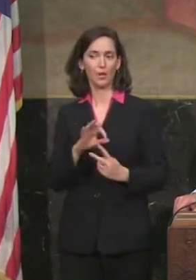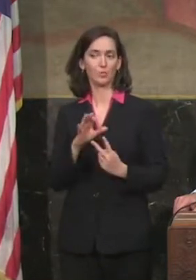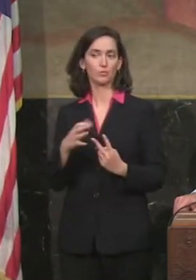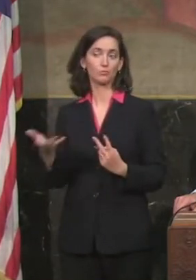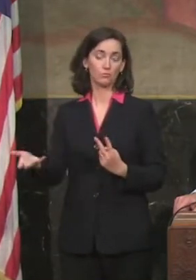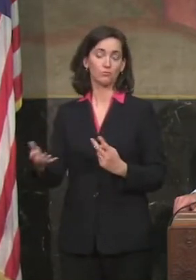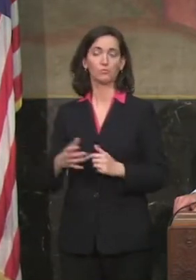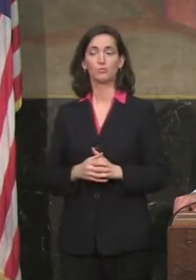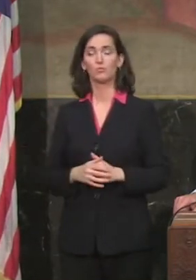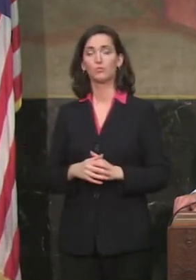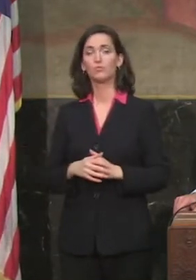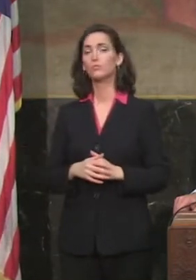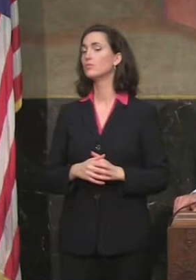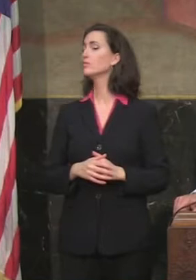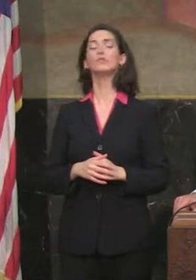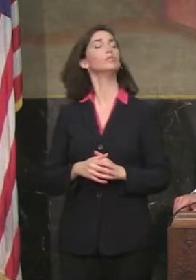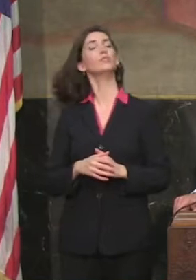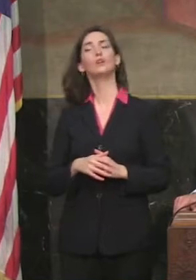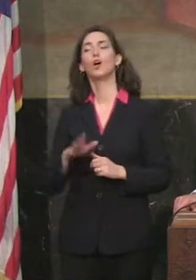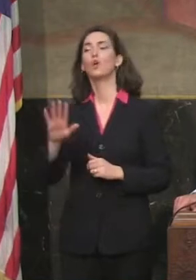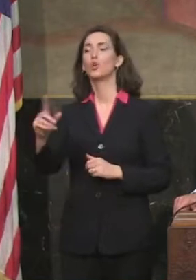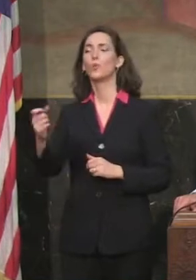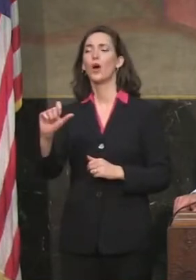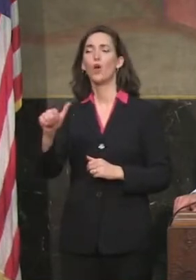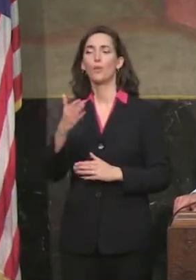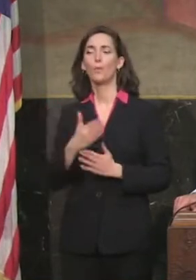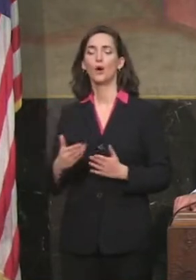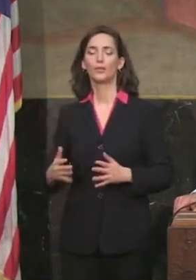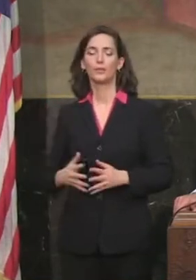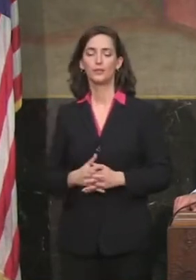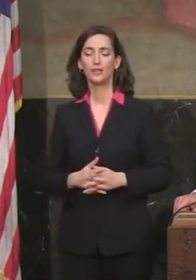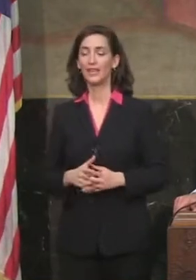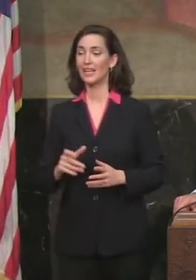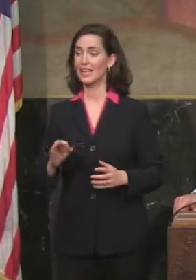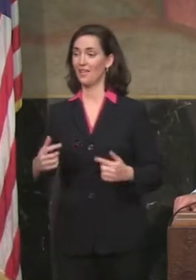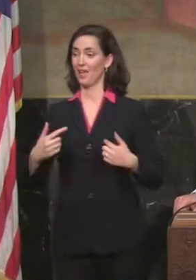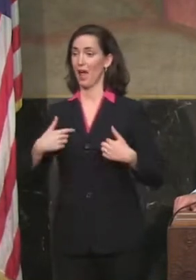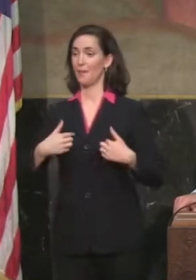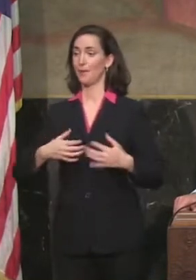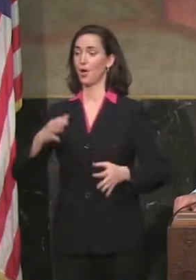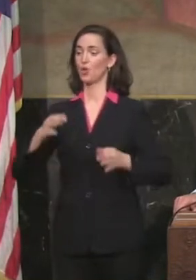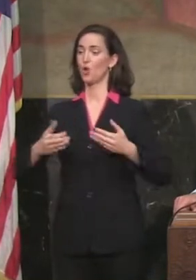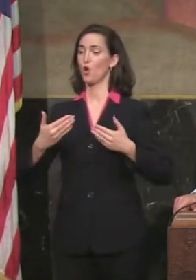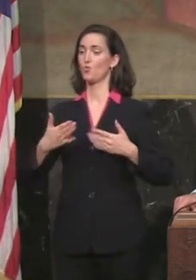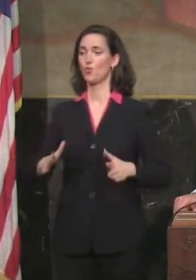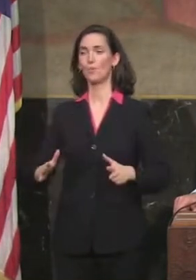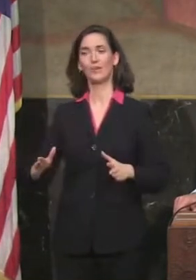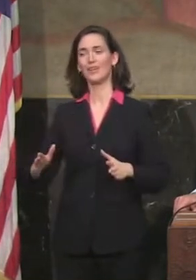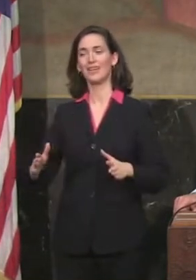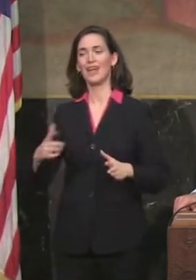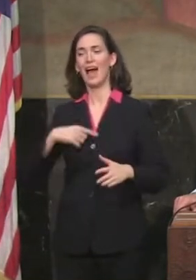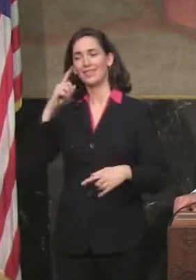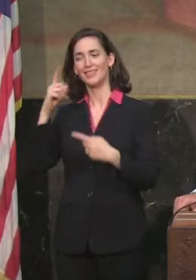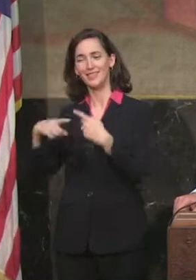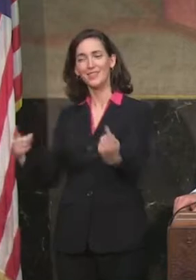And the second part of your question, you know, if I were in a courtroom, I would have objected because that was a compound question. What